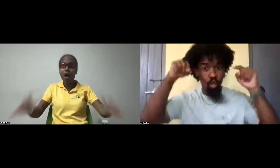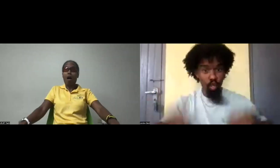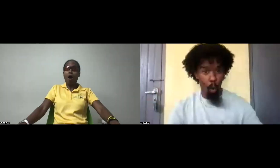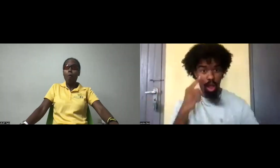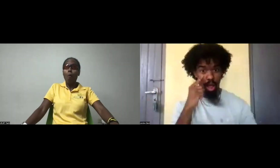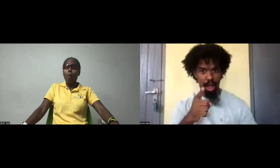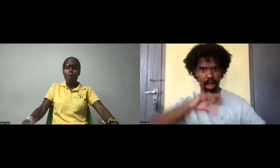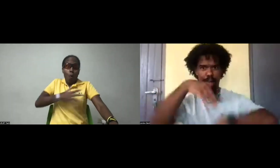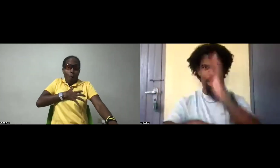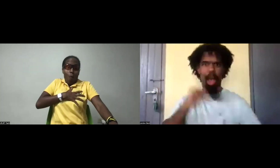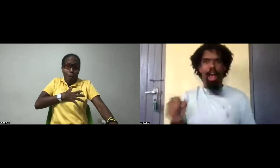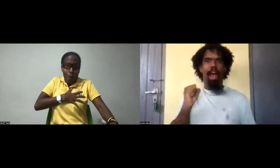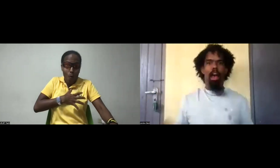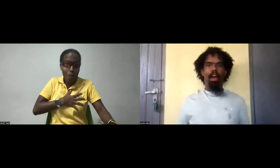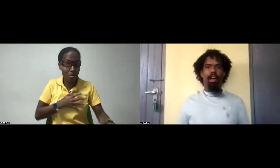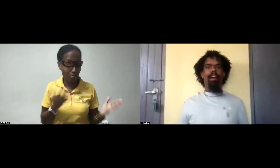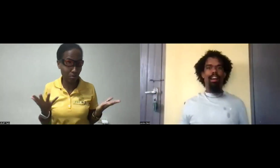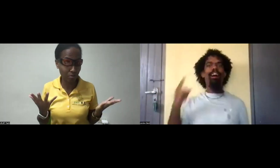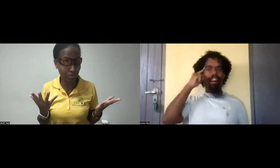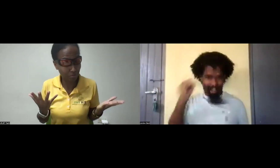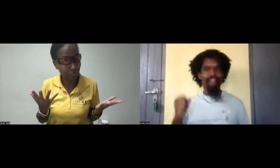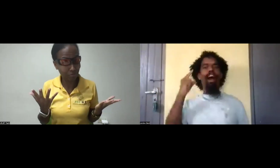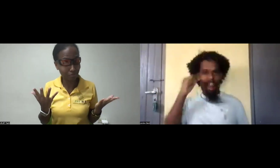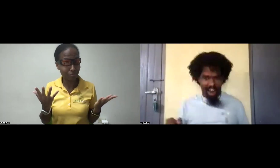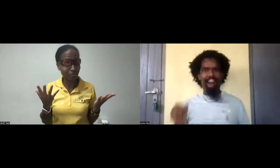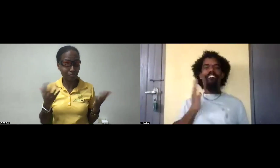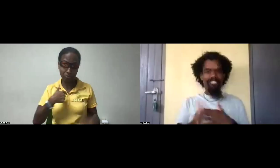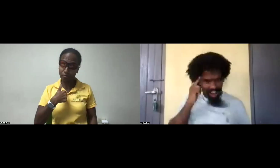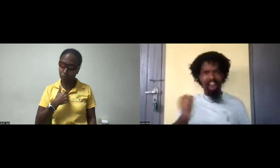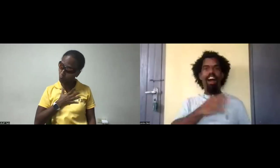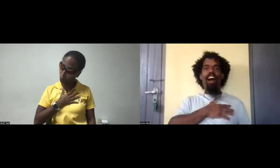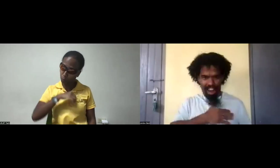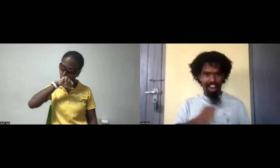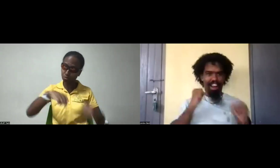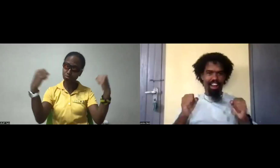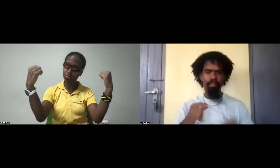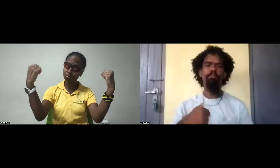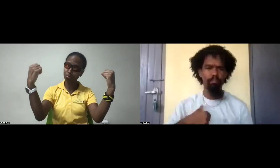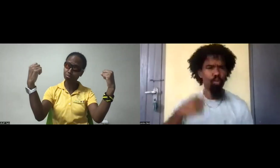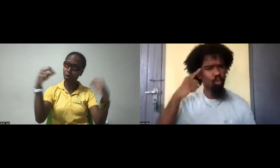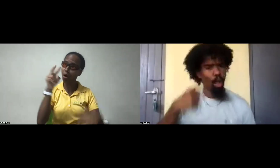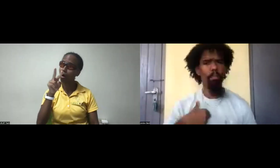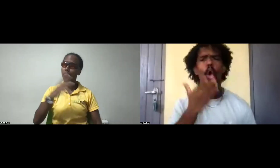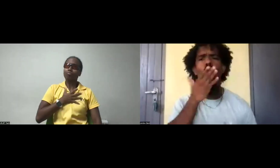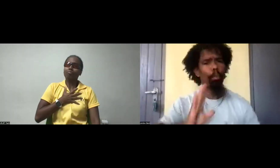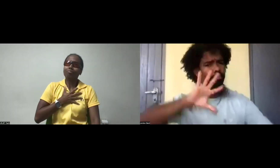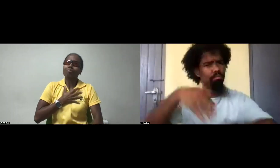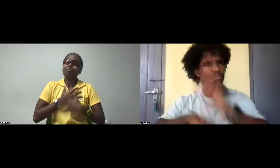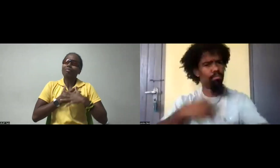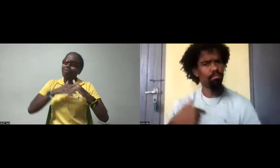that connection. But the signing, it really forms a connection. And I truly love